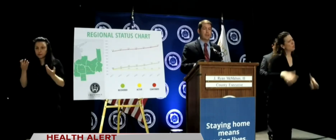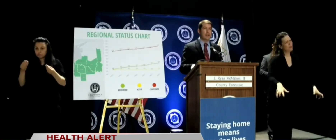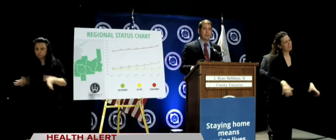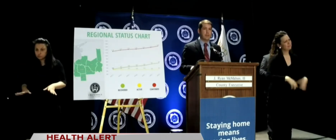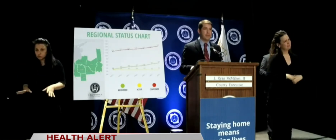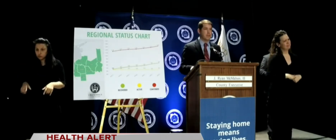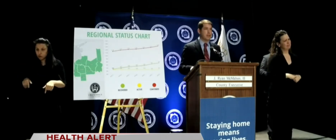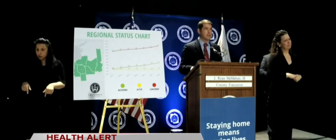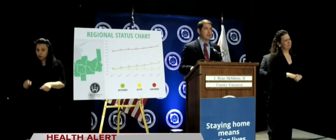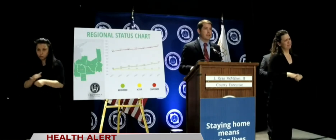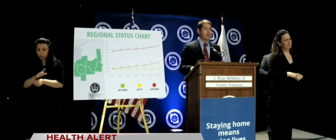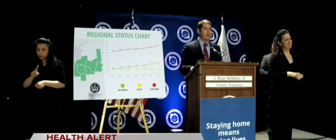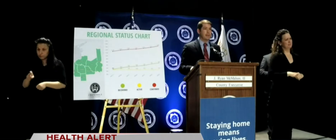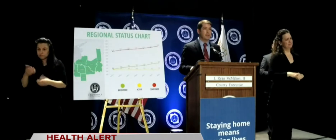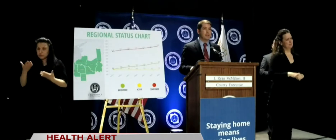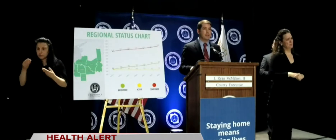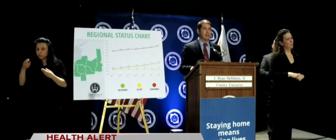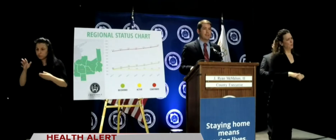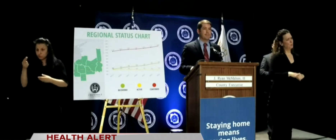with everything else that we've discussed